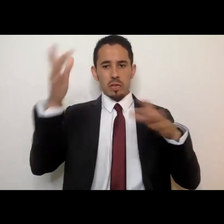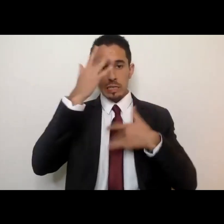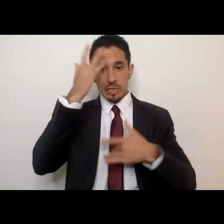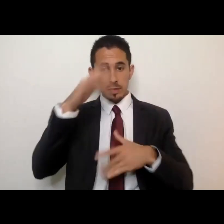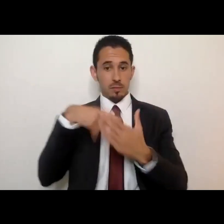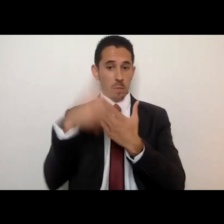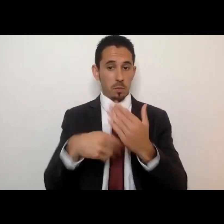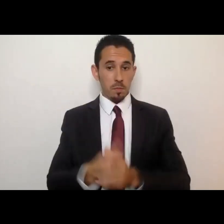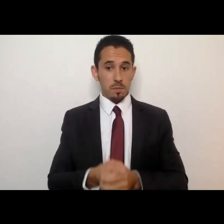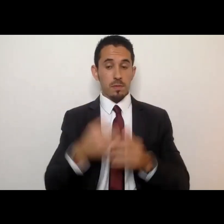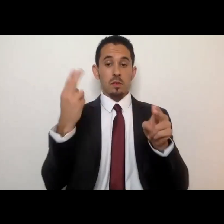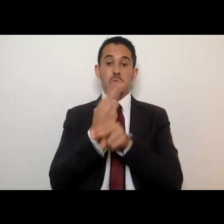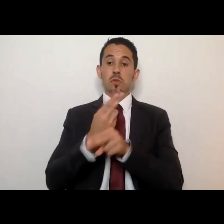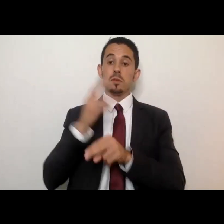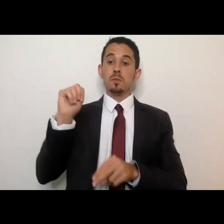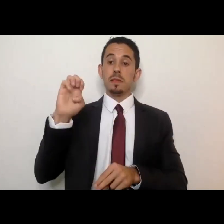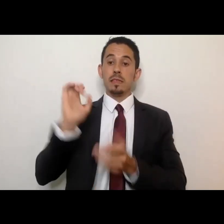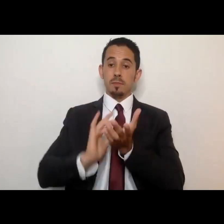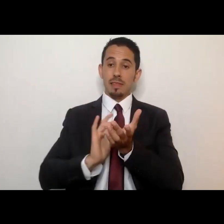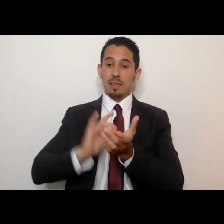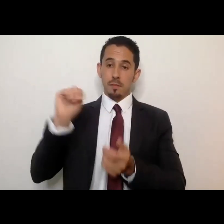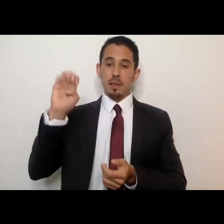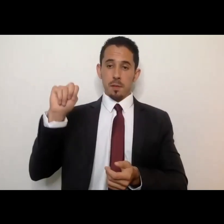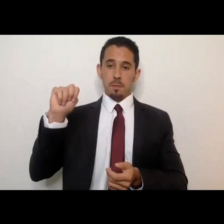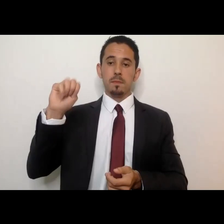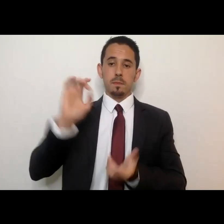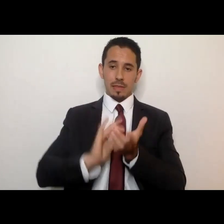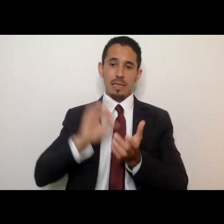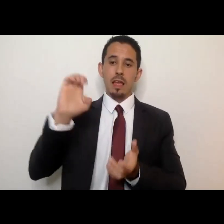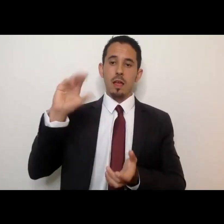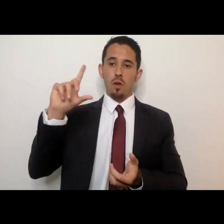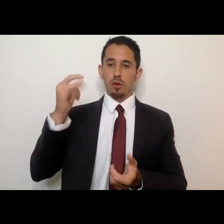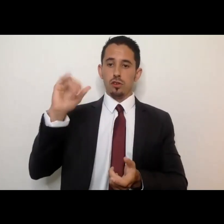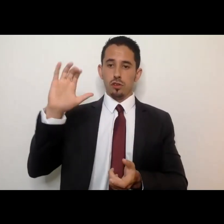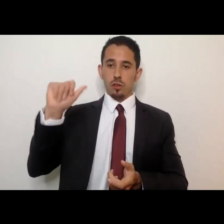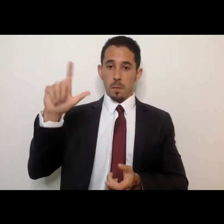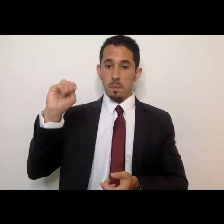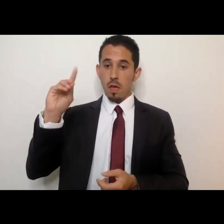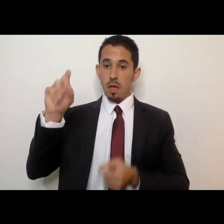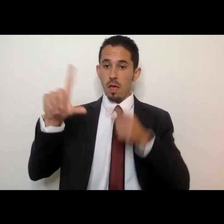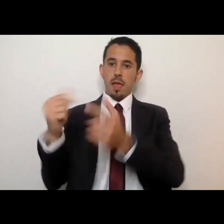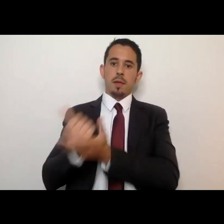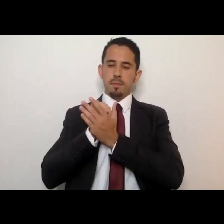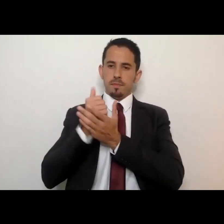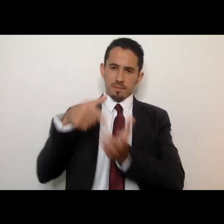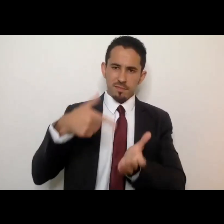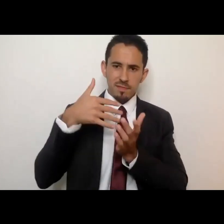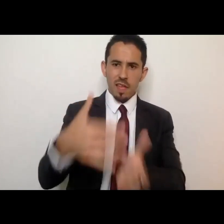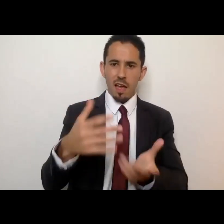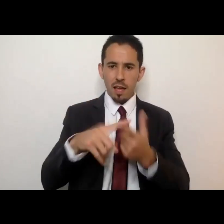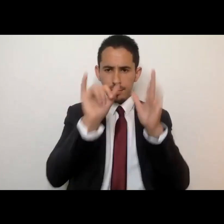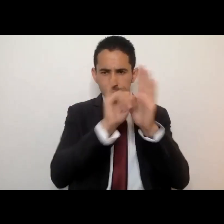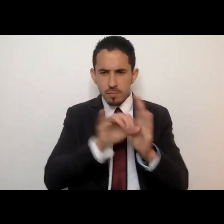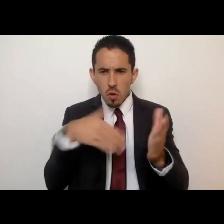public health efforts to try to prevent tick-borne diseases. And MEM, the medical ecological